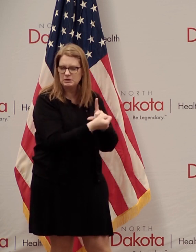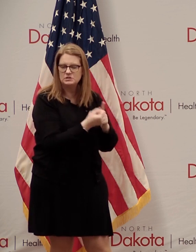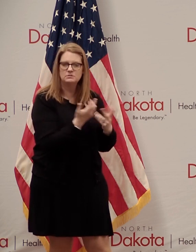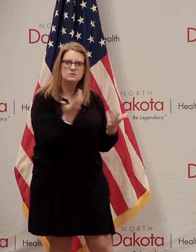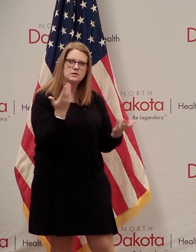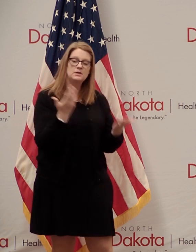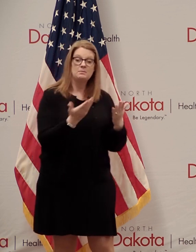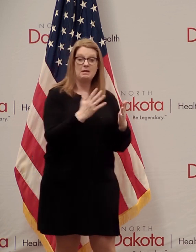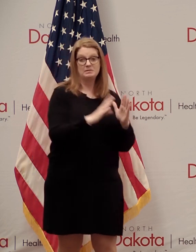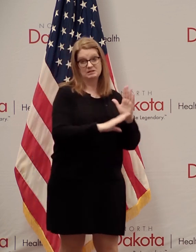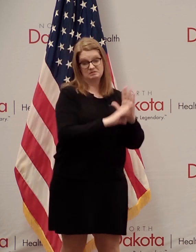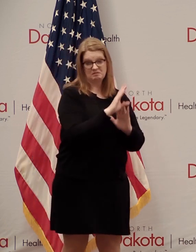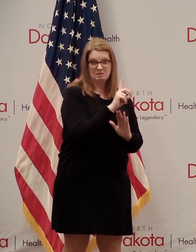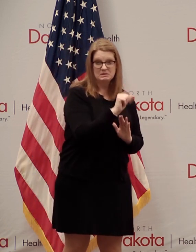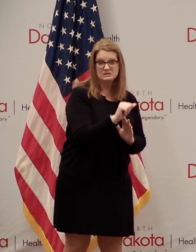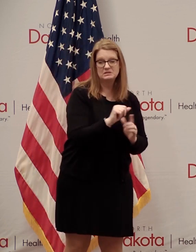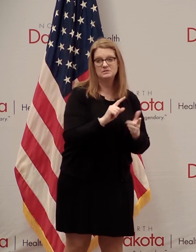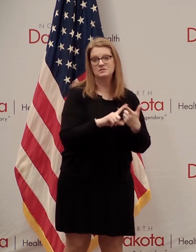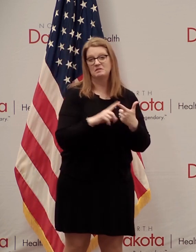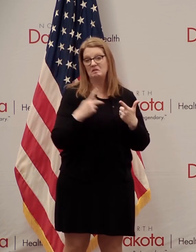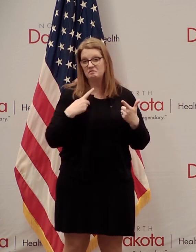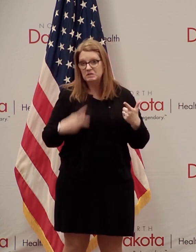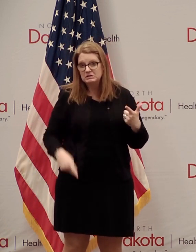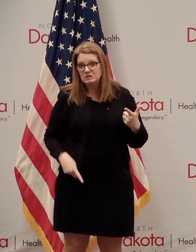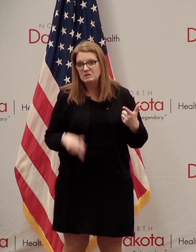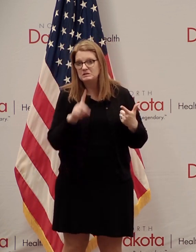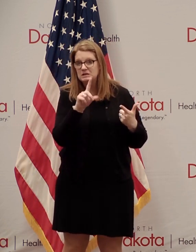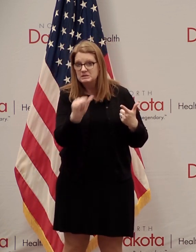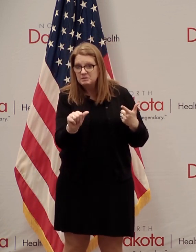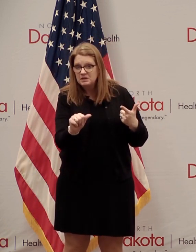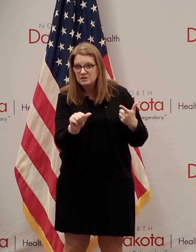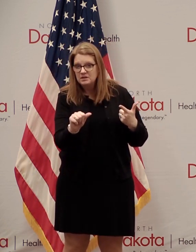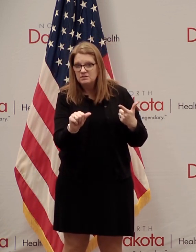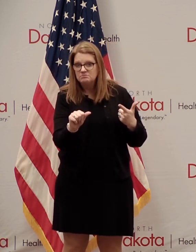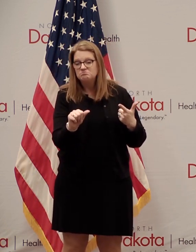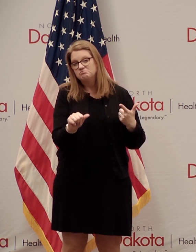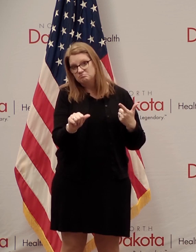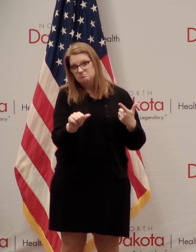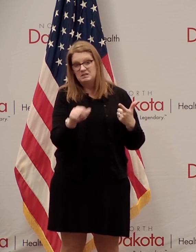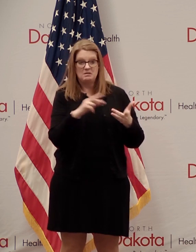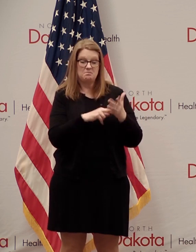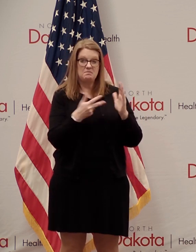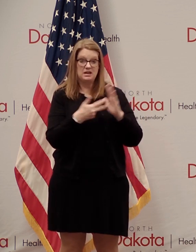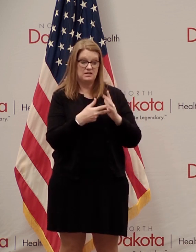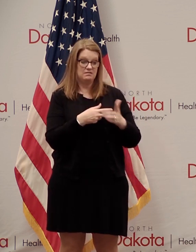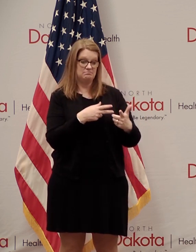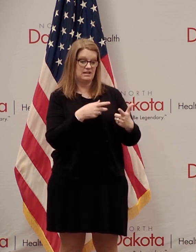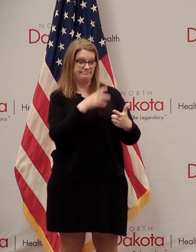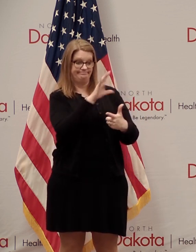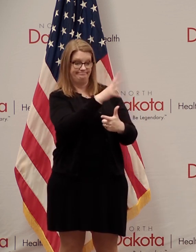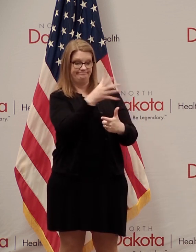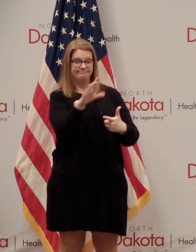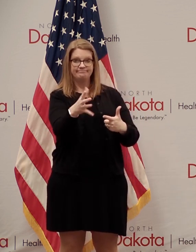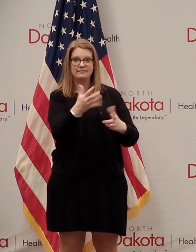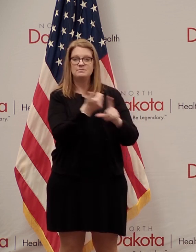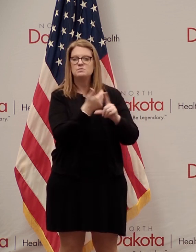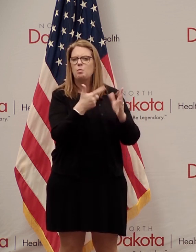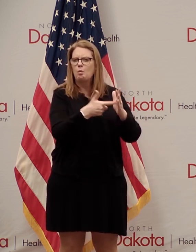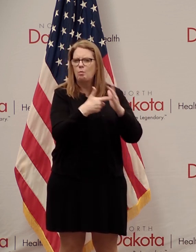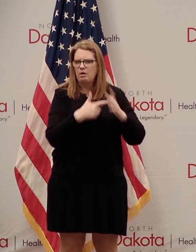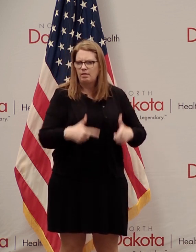due to a developmental disability, sometimes it's due to a physical disability where they are, in essence, required to live in a group or congregate